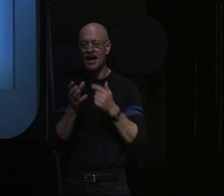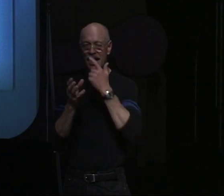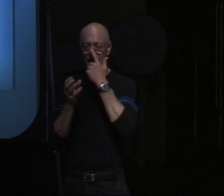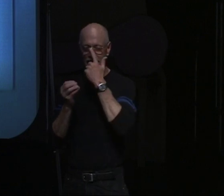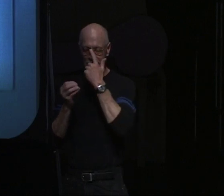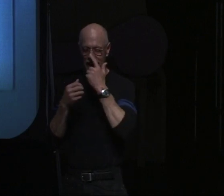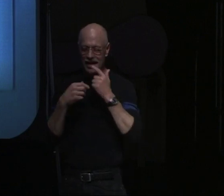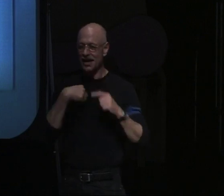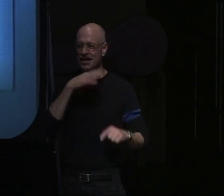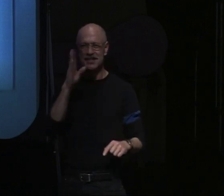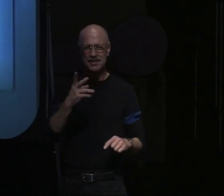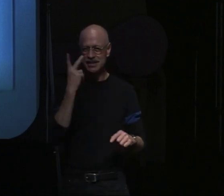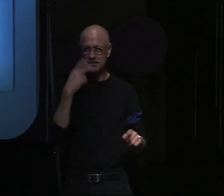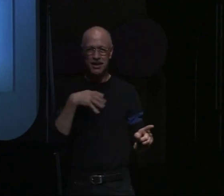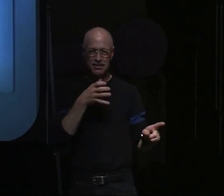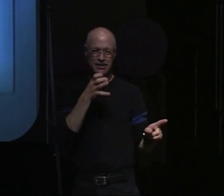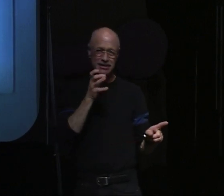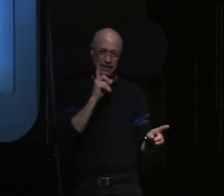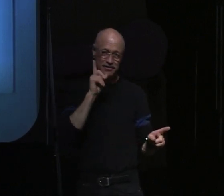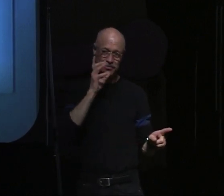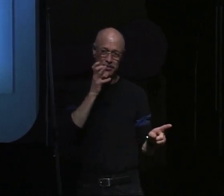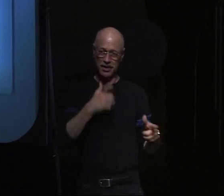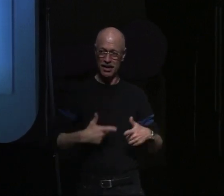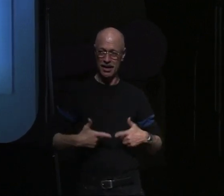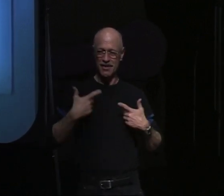just as I am.